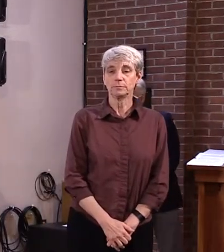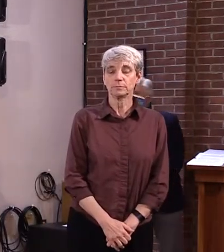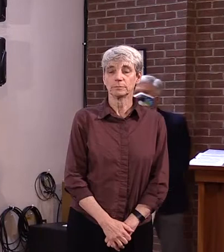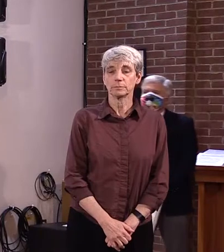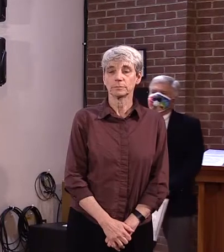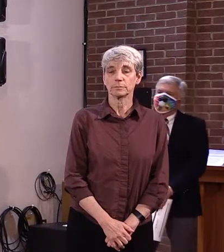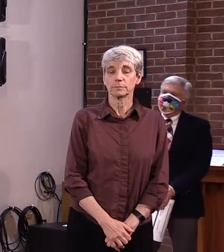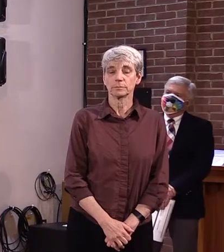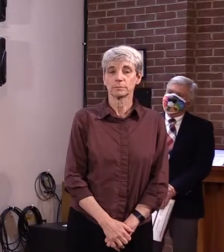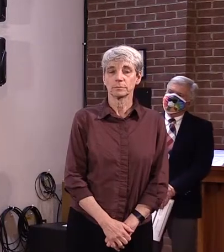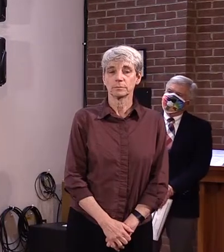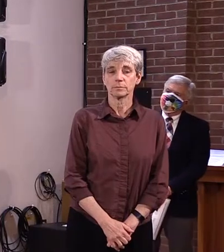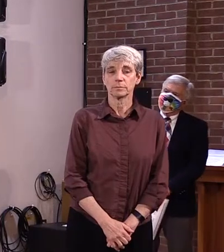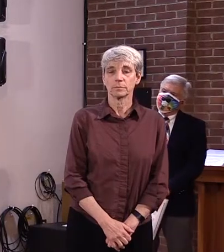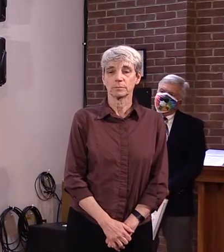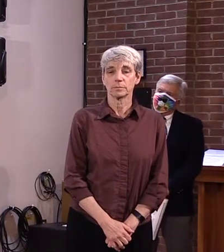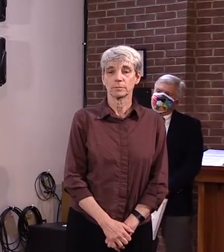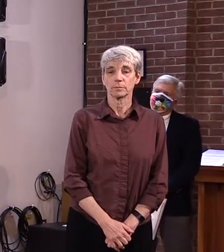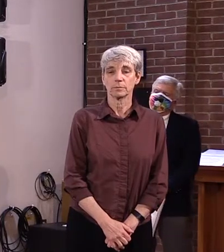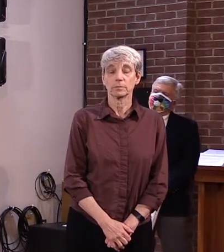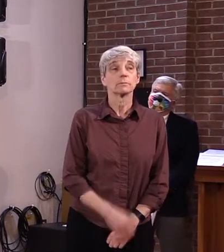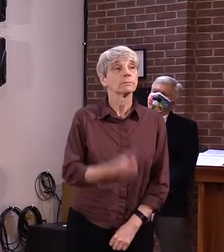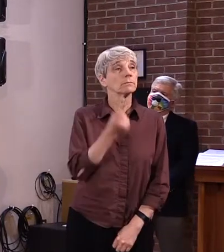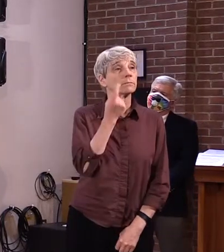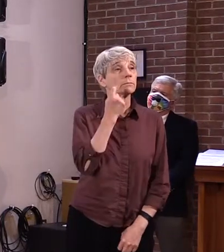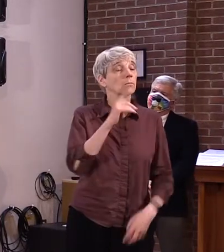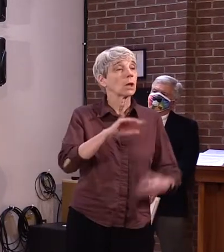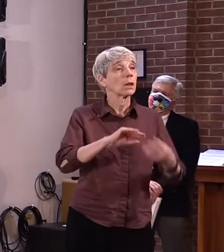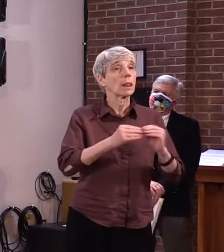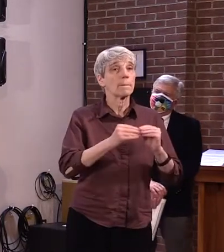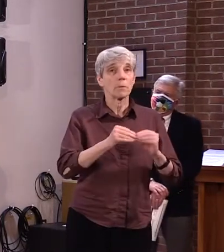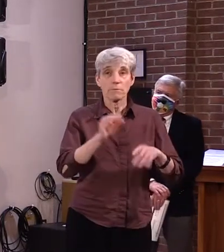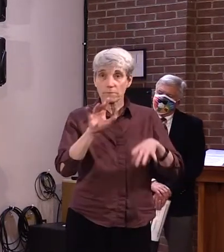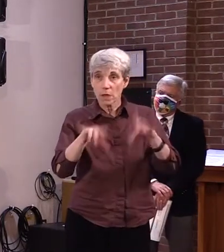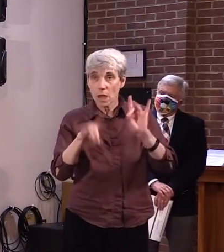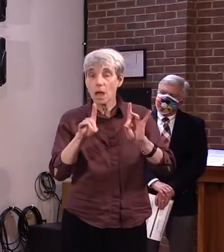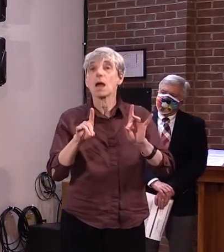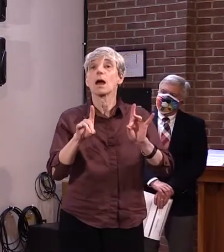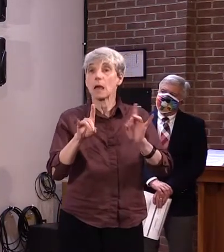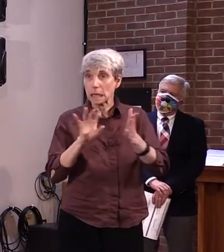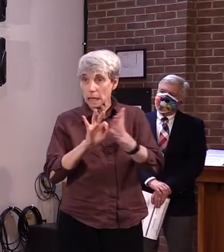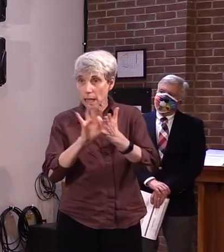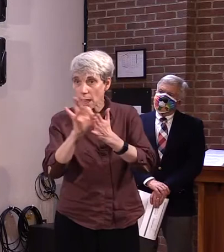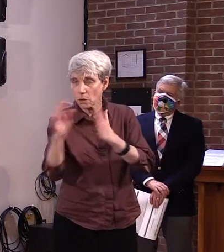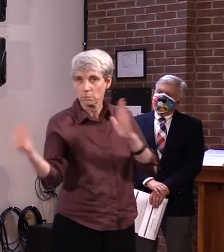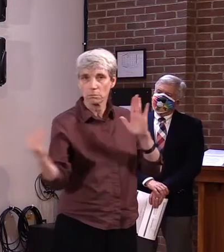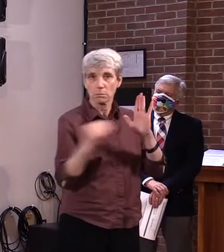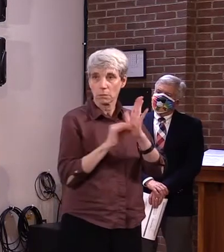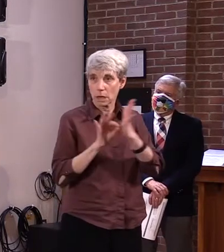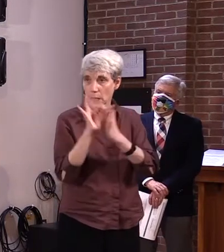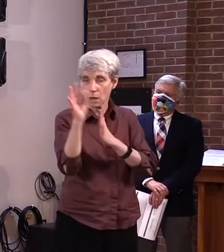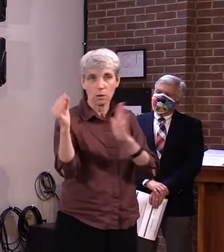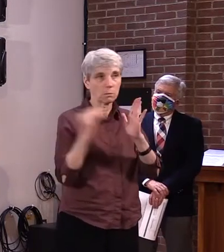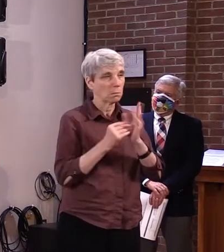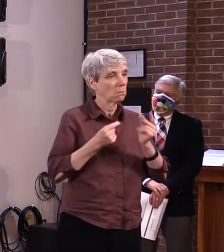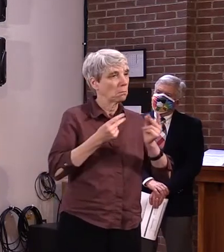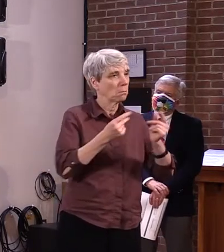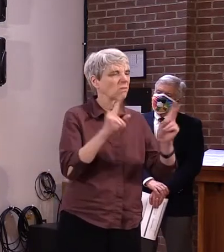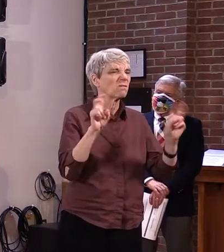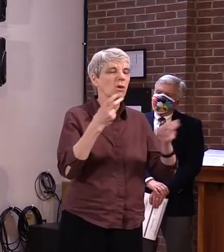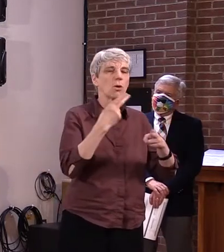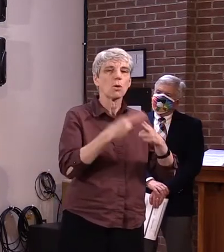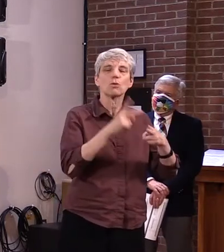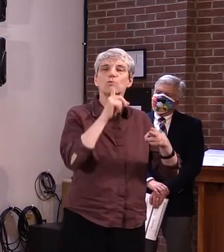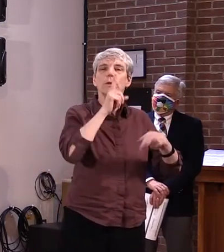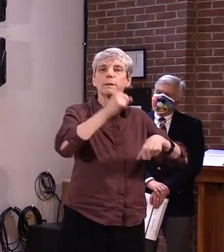So most of the data is pretty much real-time data, so there are times that when our data team looks at the data or